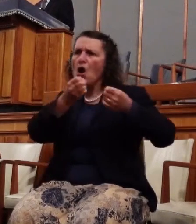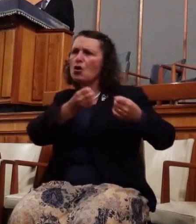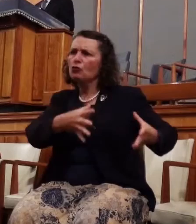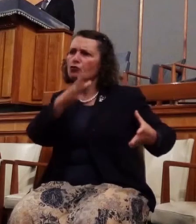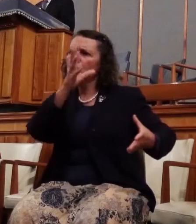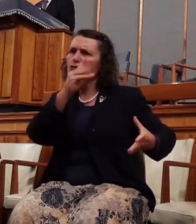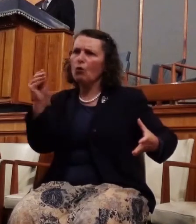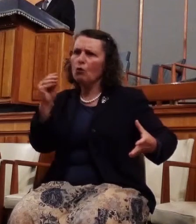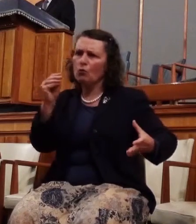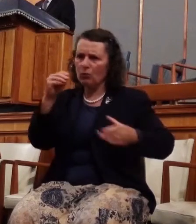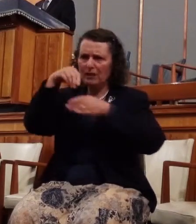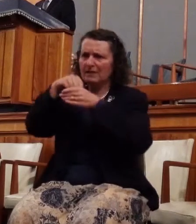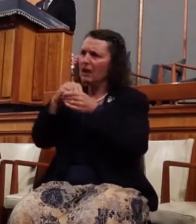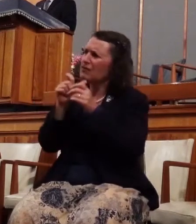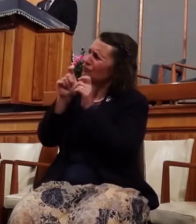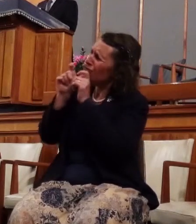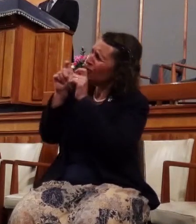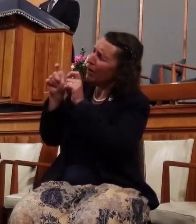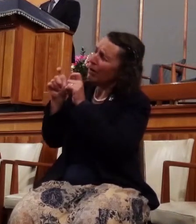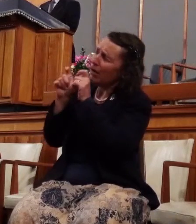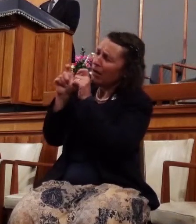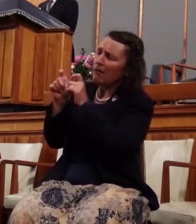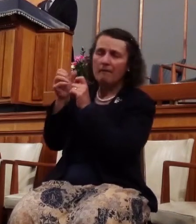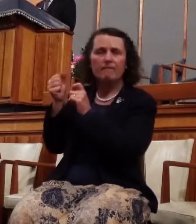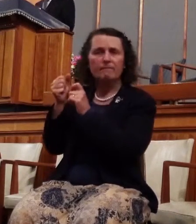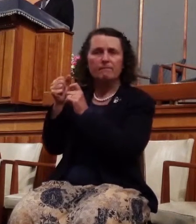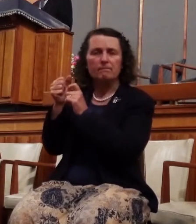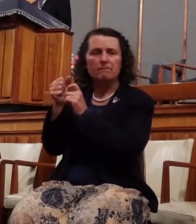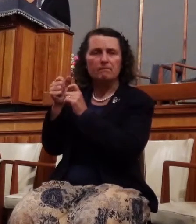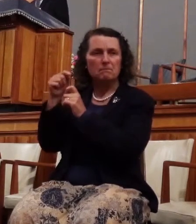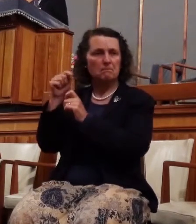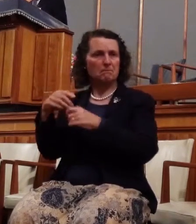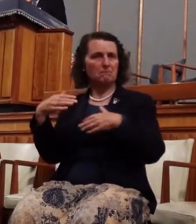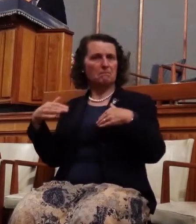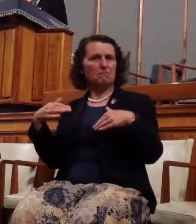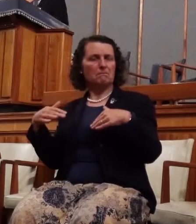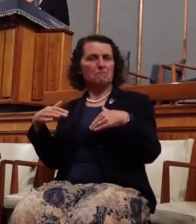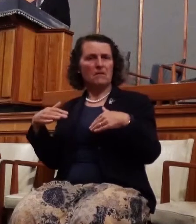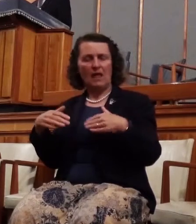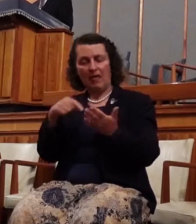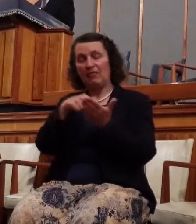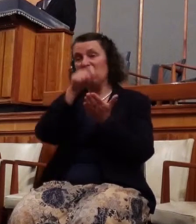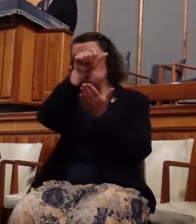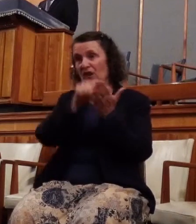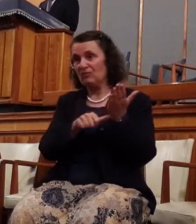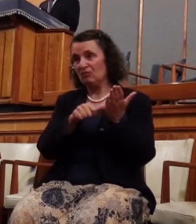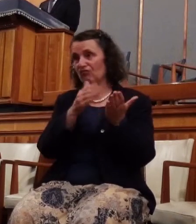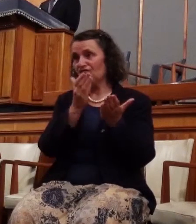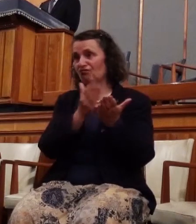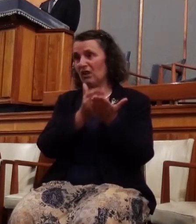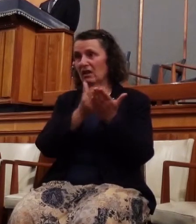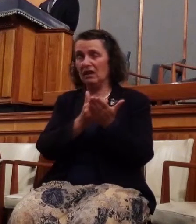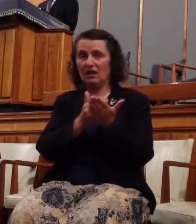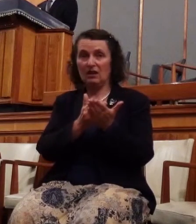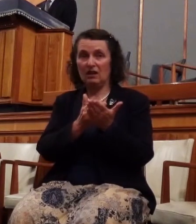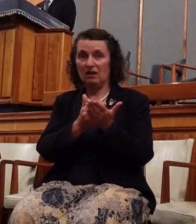cry of a lost soul. And this is an amazing chapter. I have no time and I have no intention